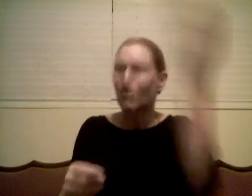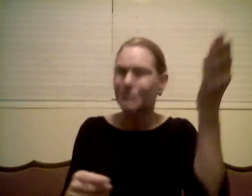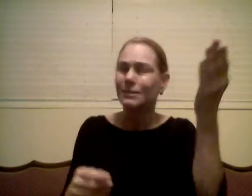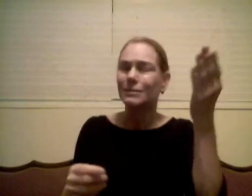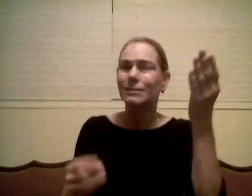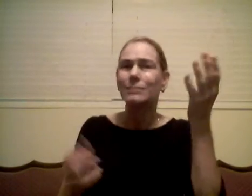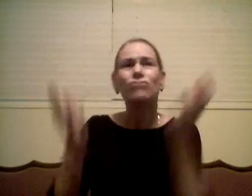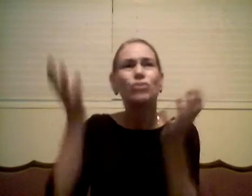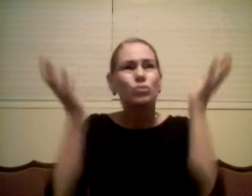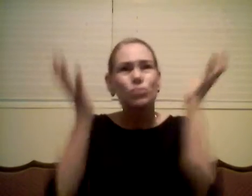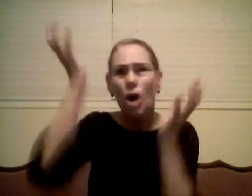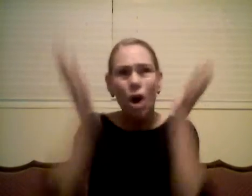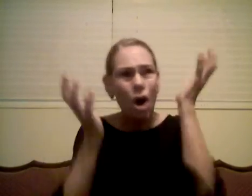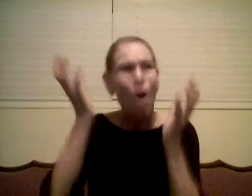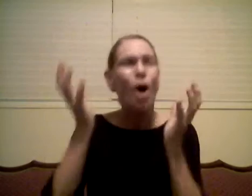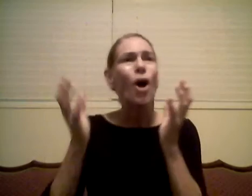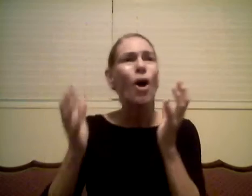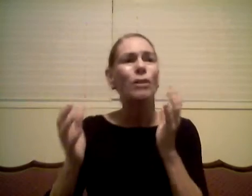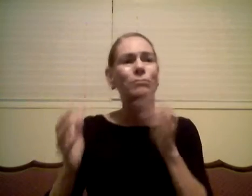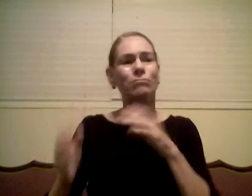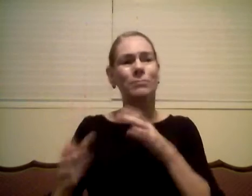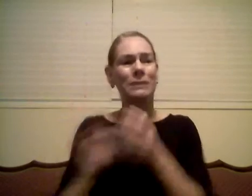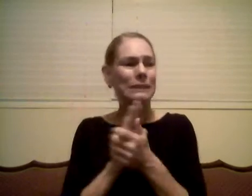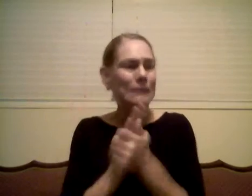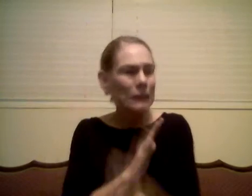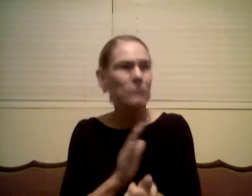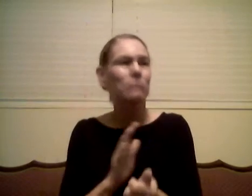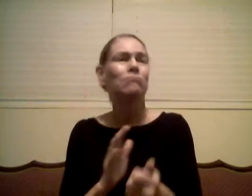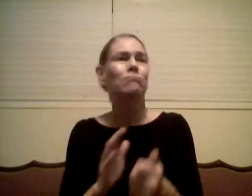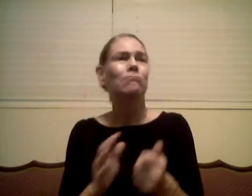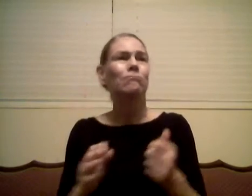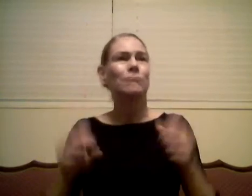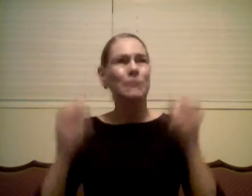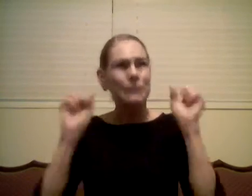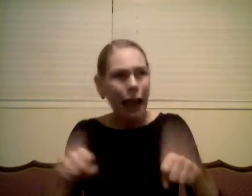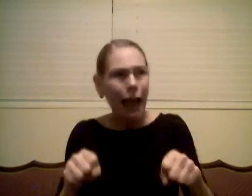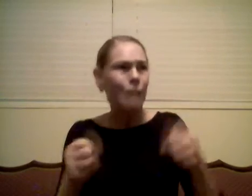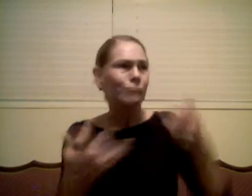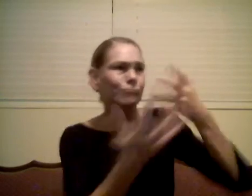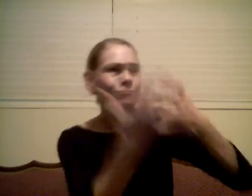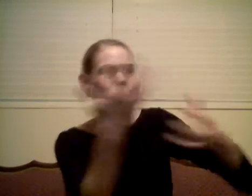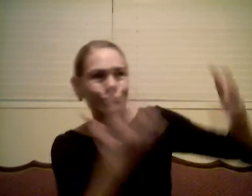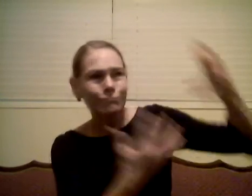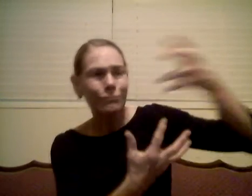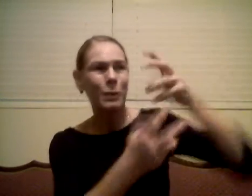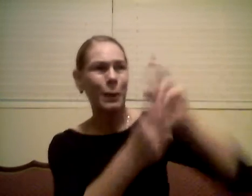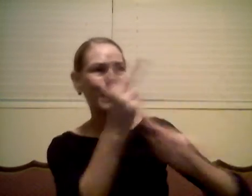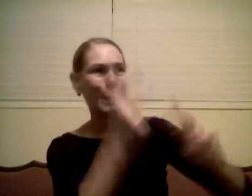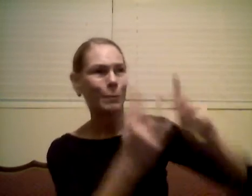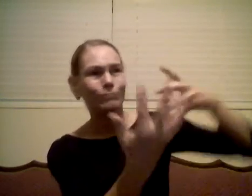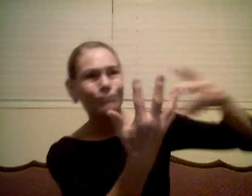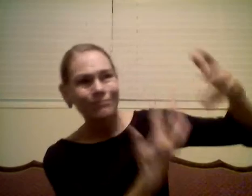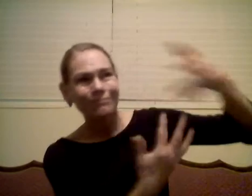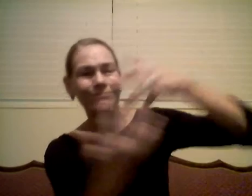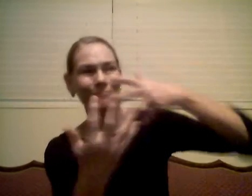small talk. You have interpersonal skills. You can work in teams. So use that personality. We can teach you many of the skills that you'll